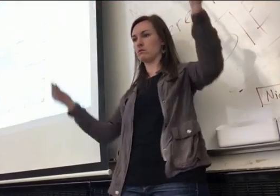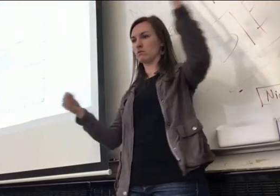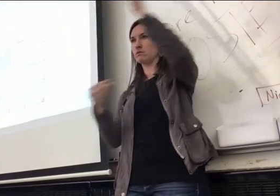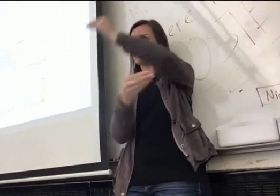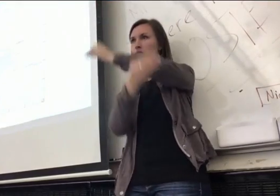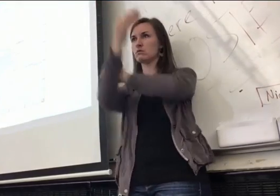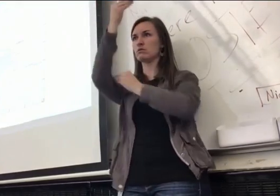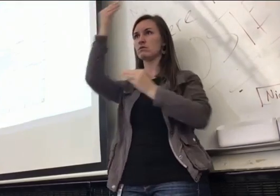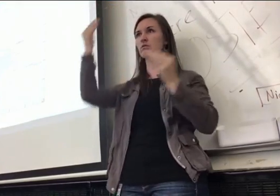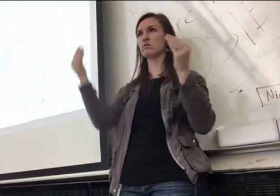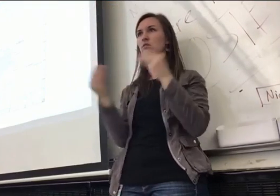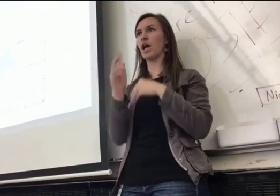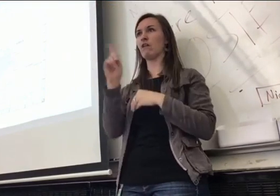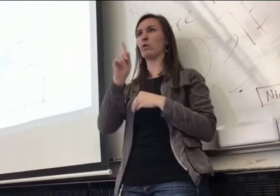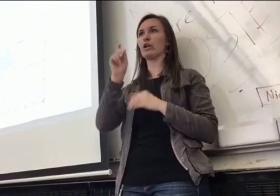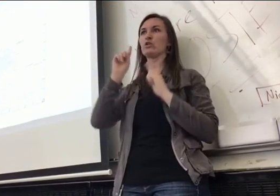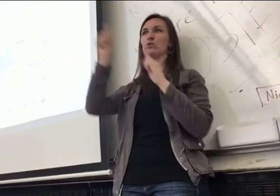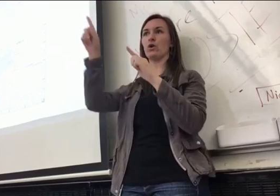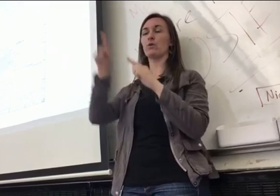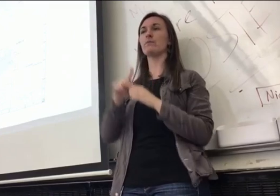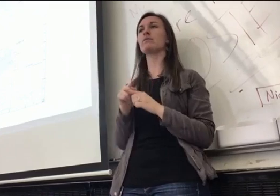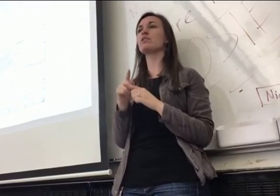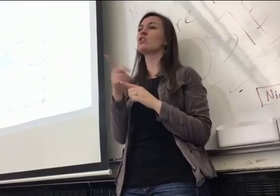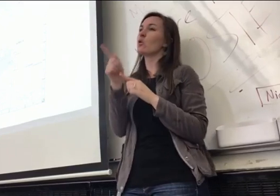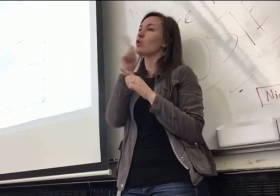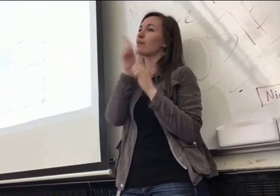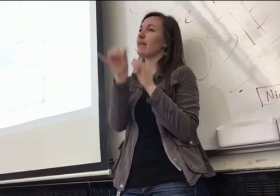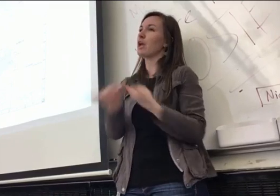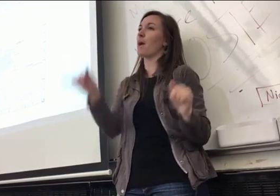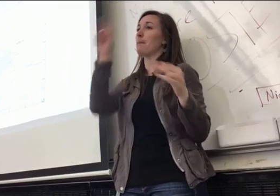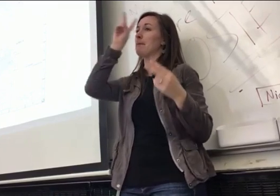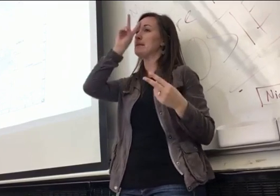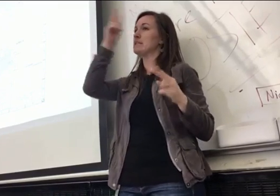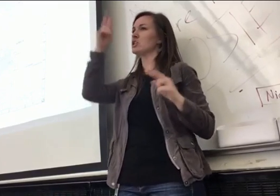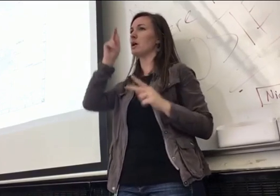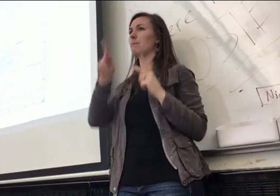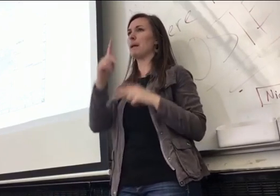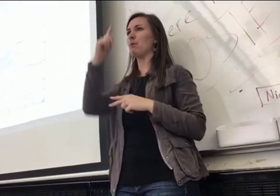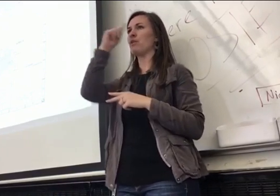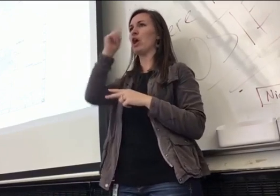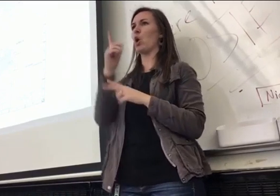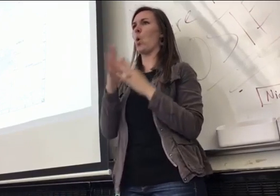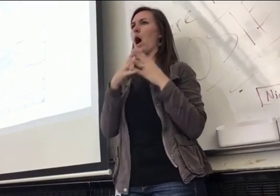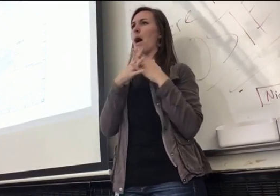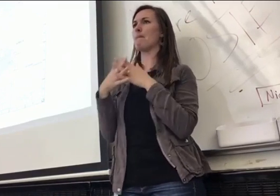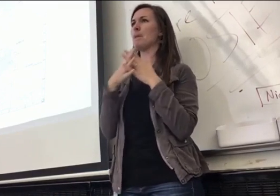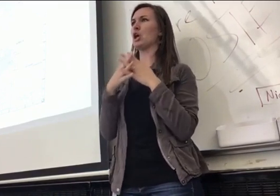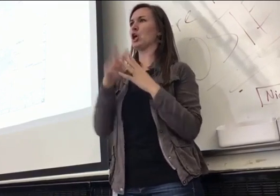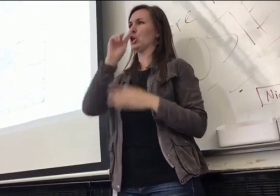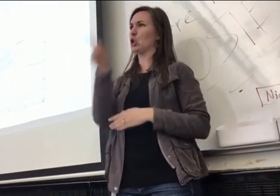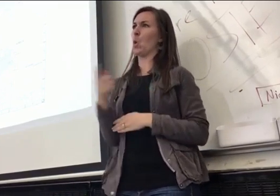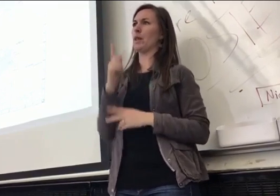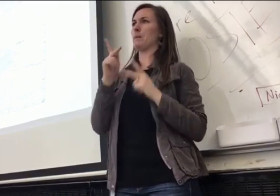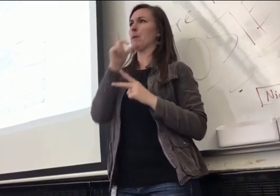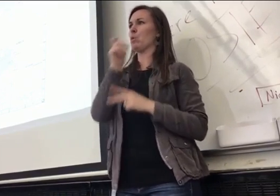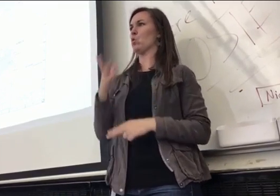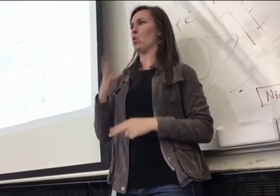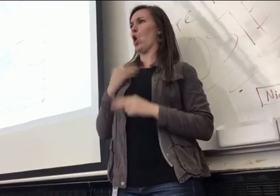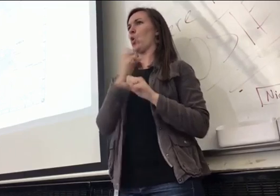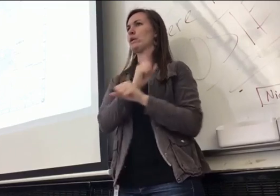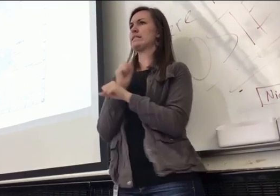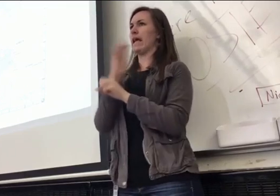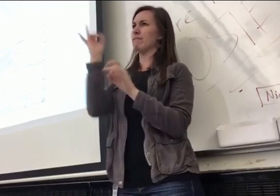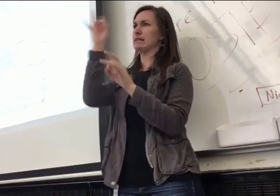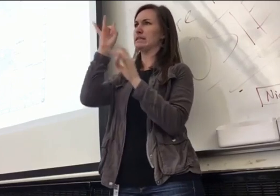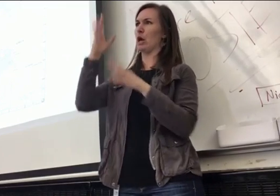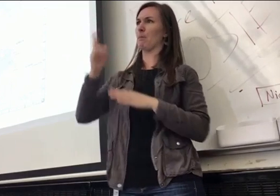go. Now, a common misconception is people think America was the only slave owners. America was the one that did all this. It's